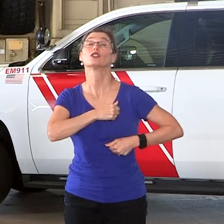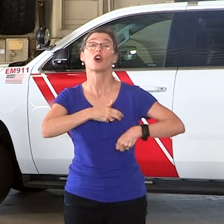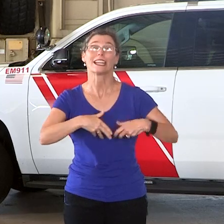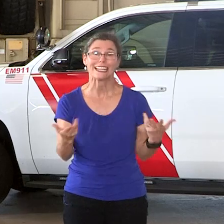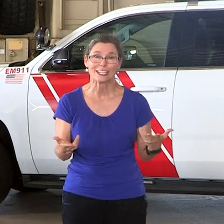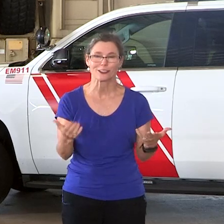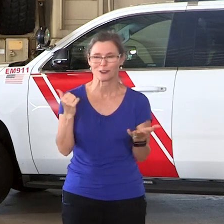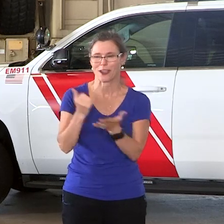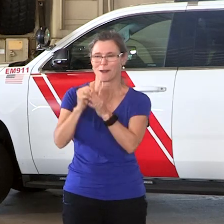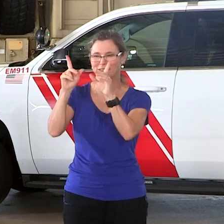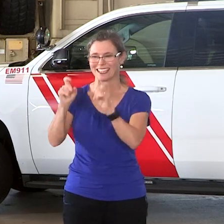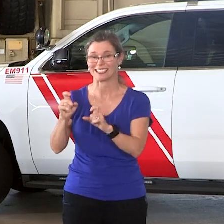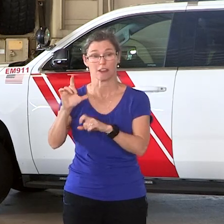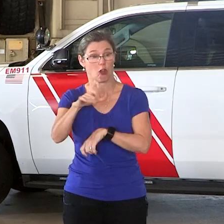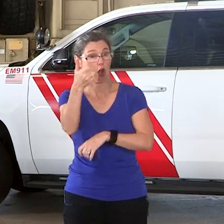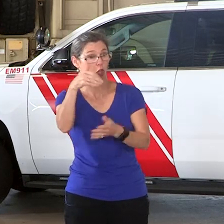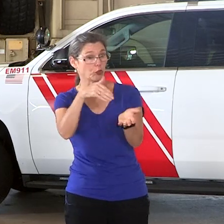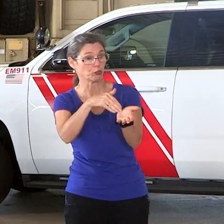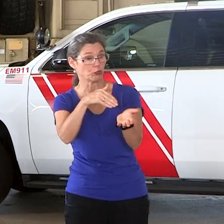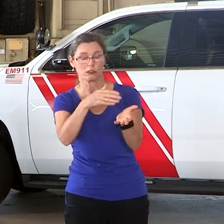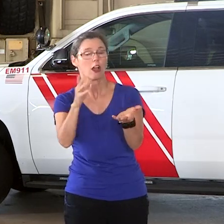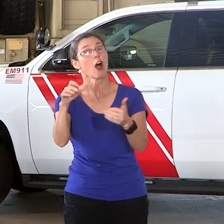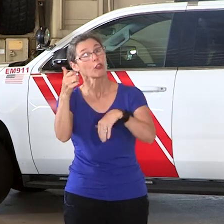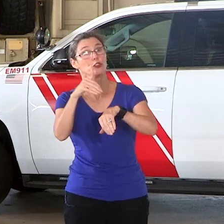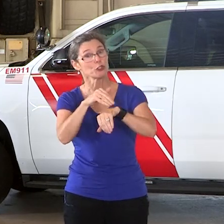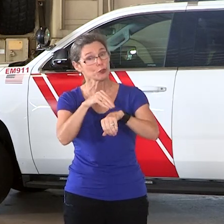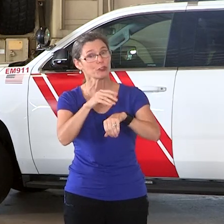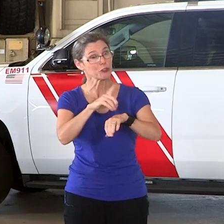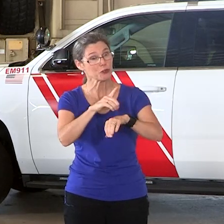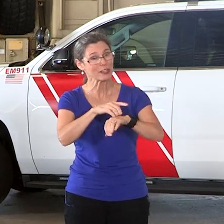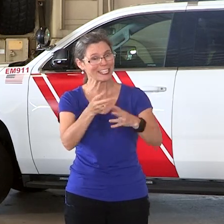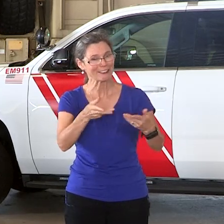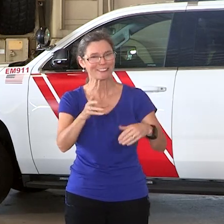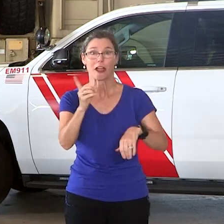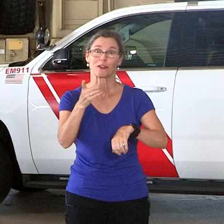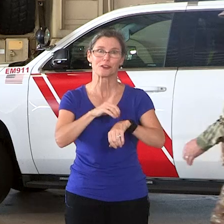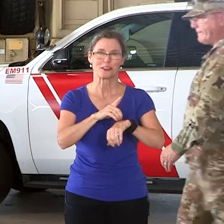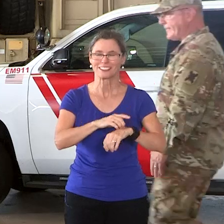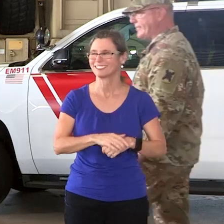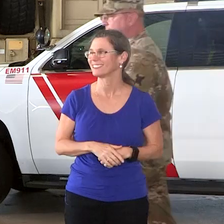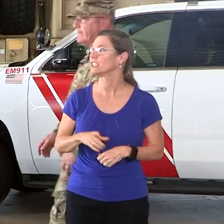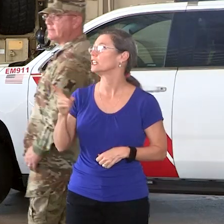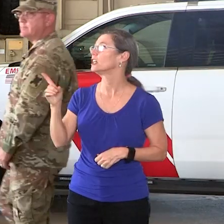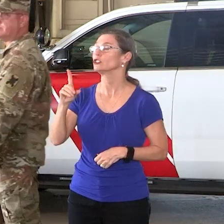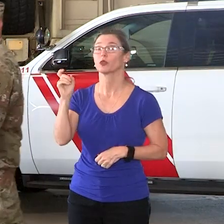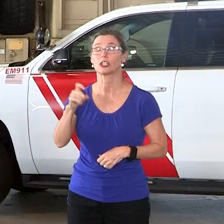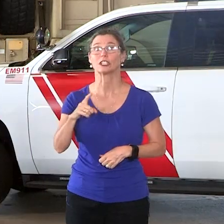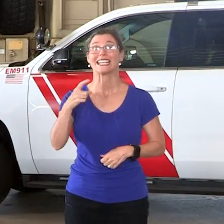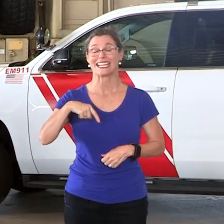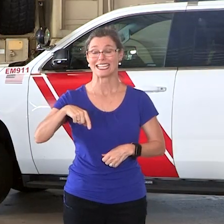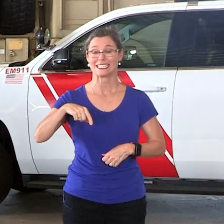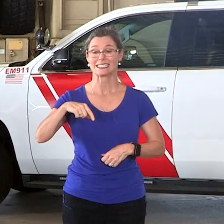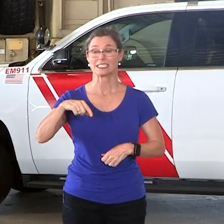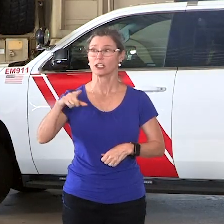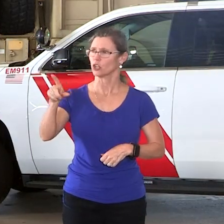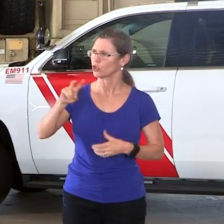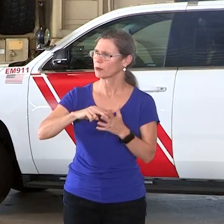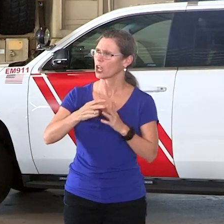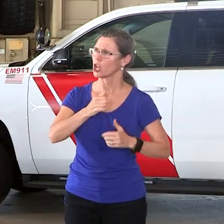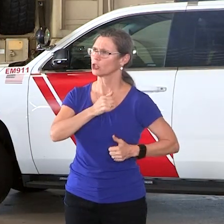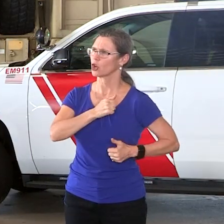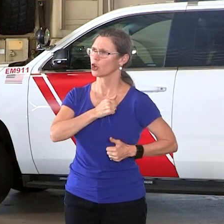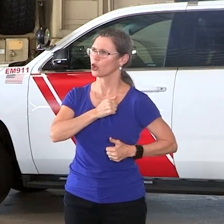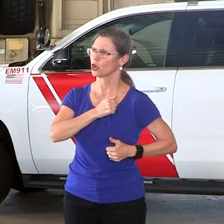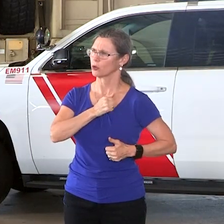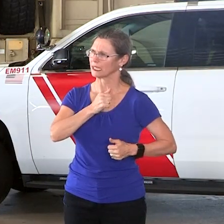the testing. Carl, the question is the National Guard locally, and you're